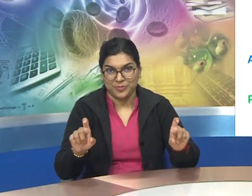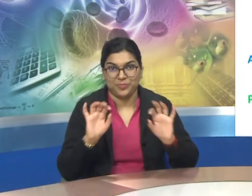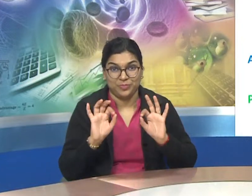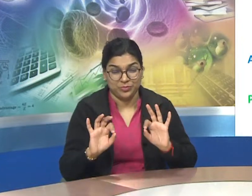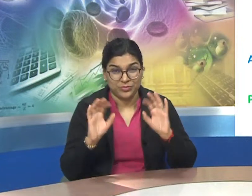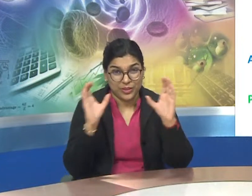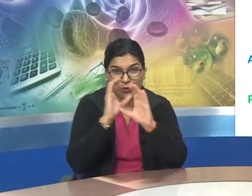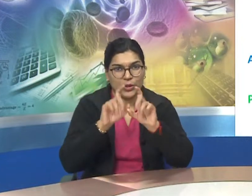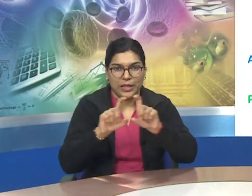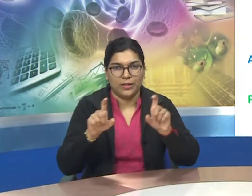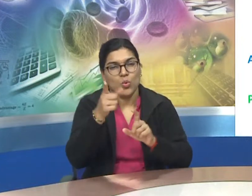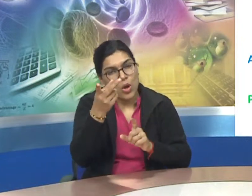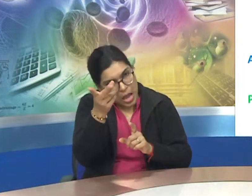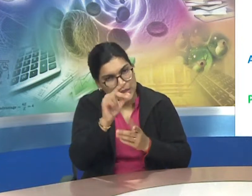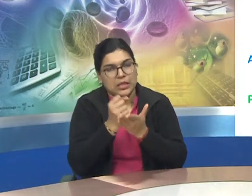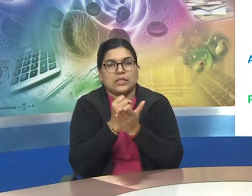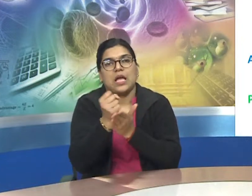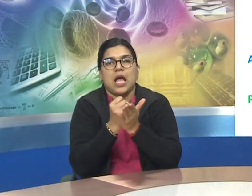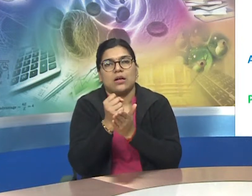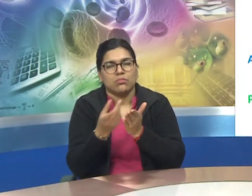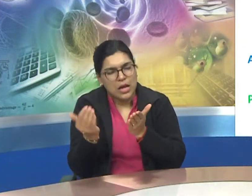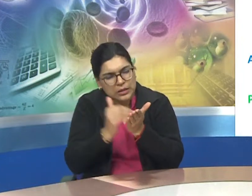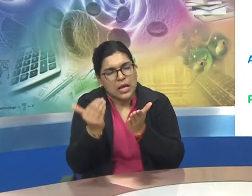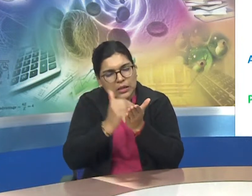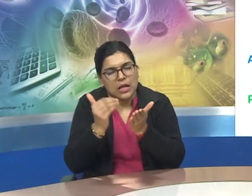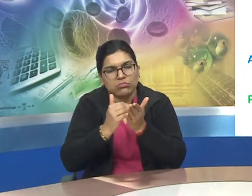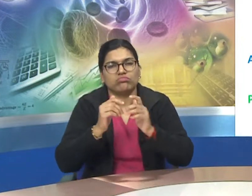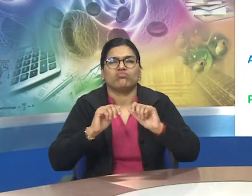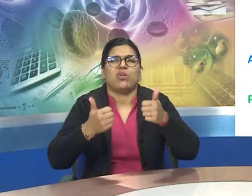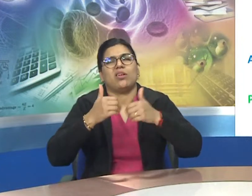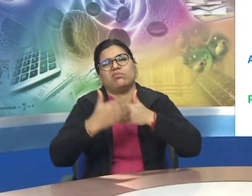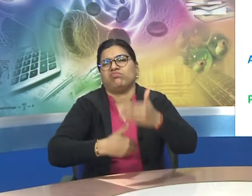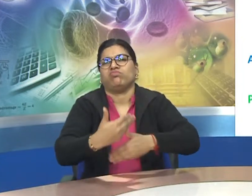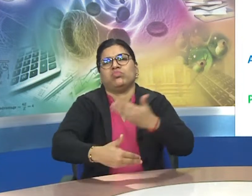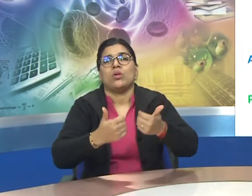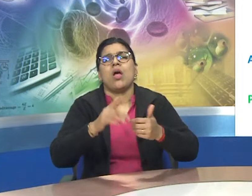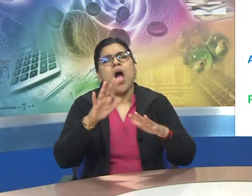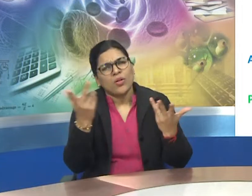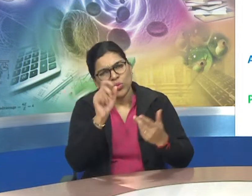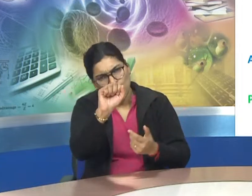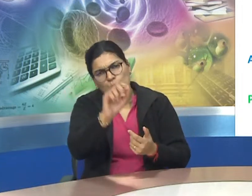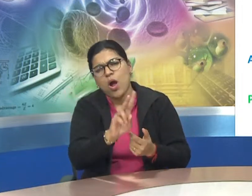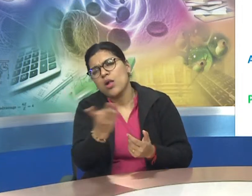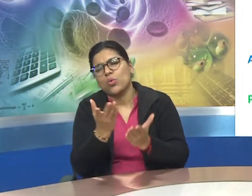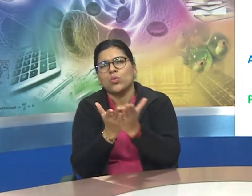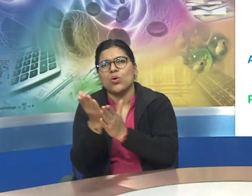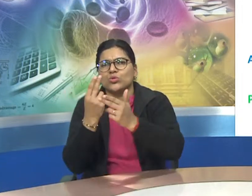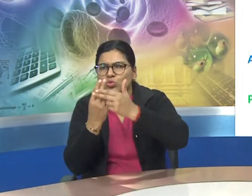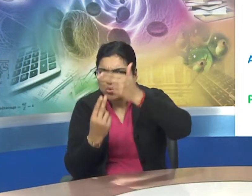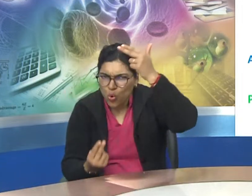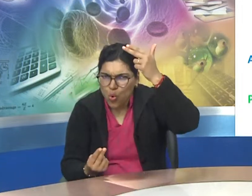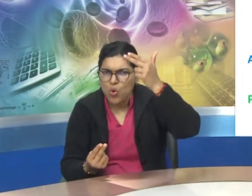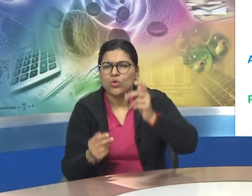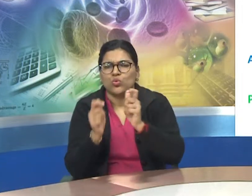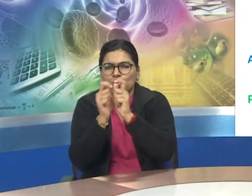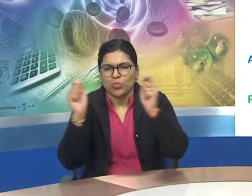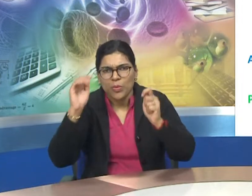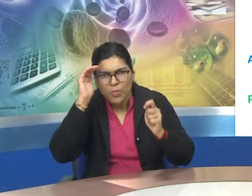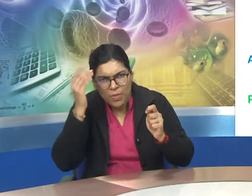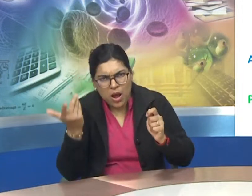grammar part would differ. You all can practice yourself by looking at more examples